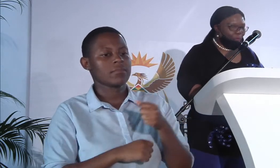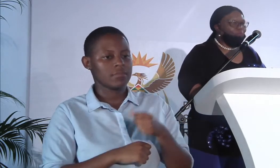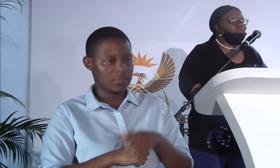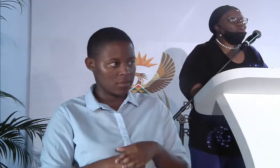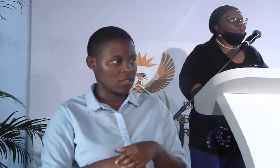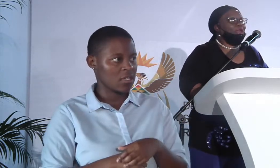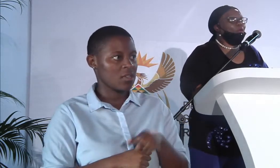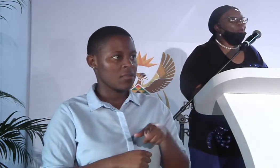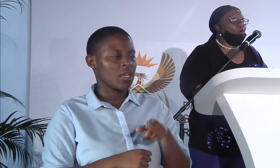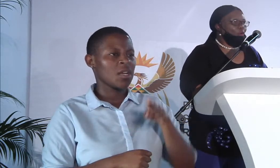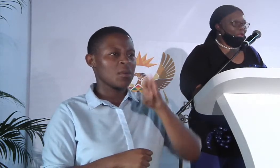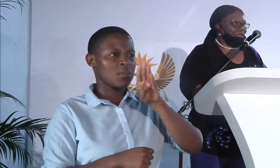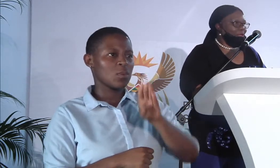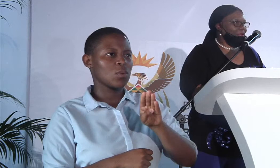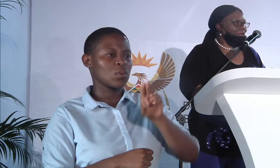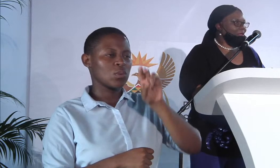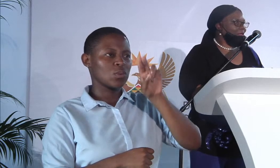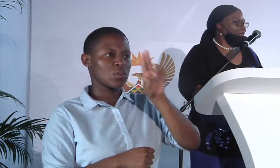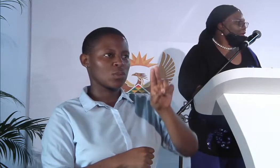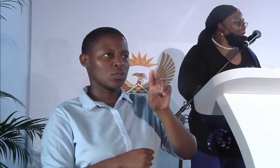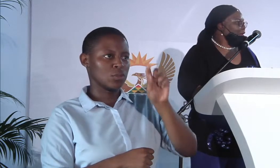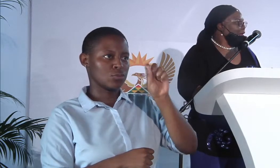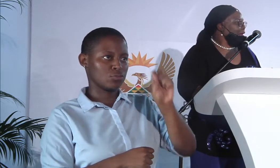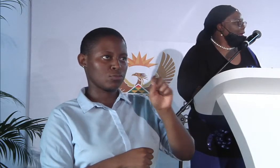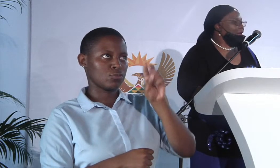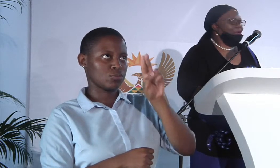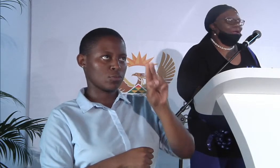Honorable Butumelo Muloi.